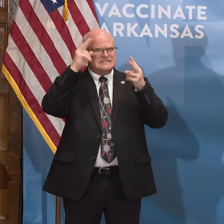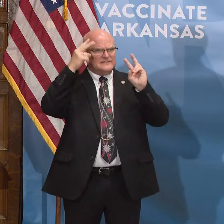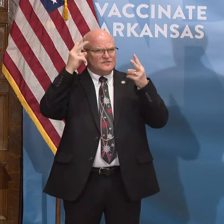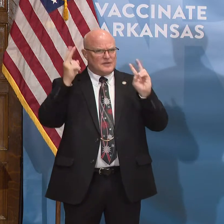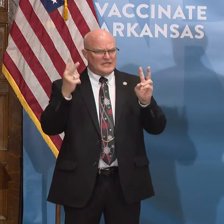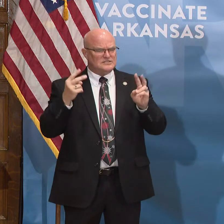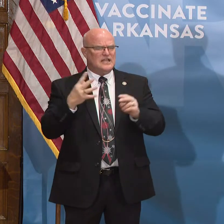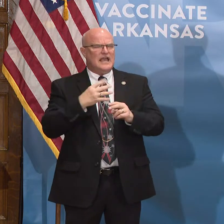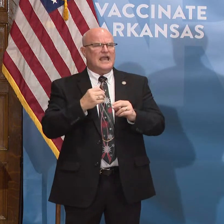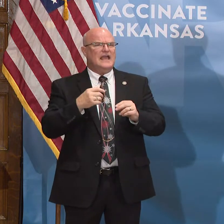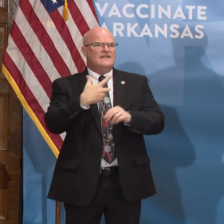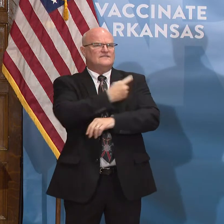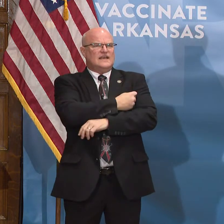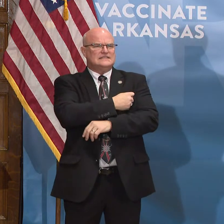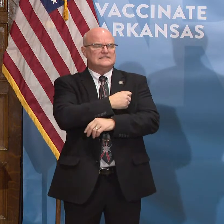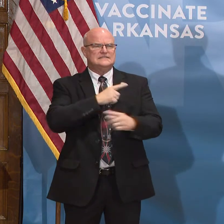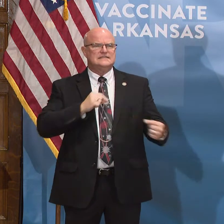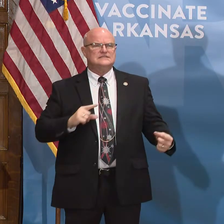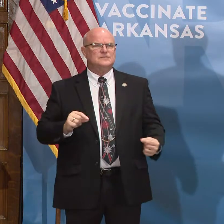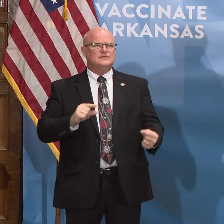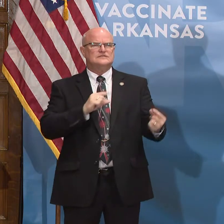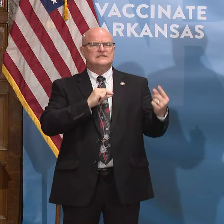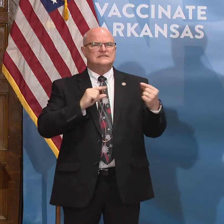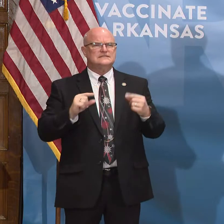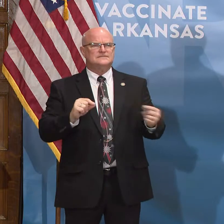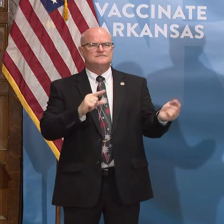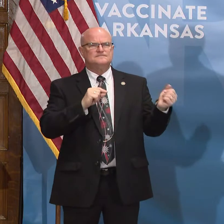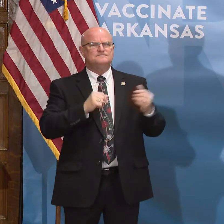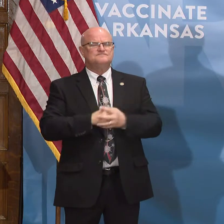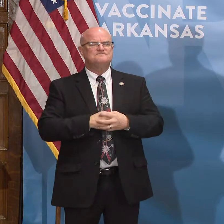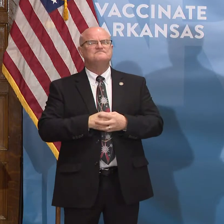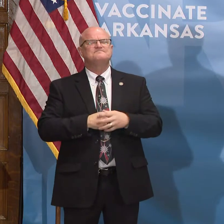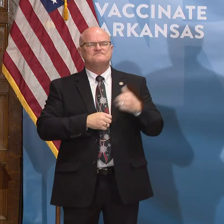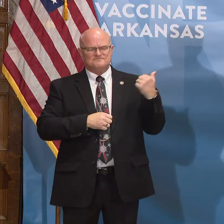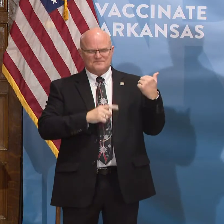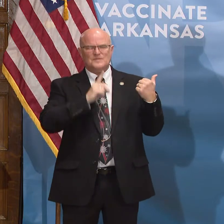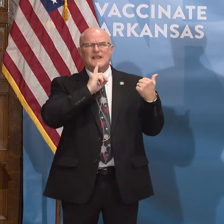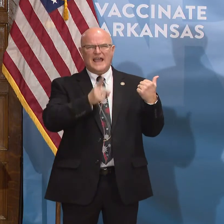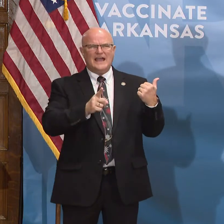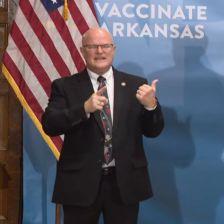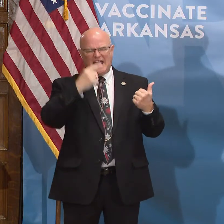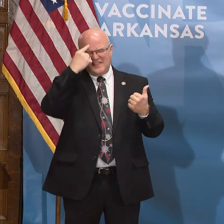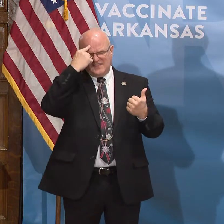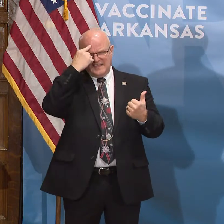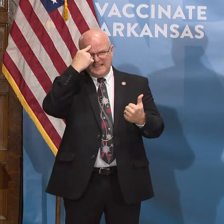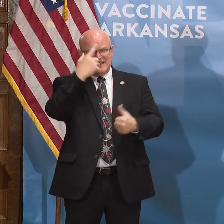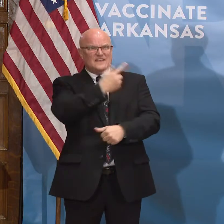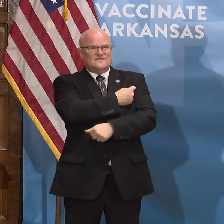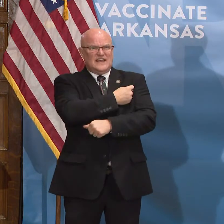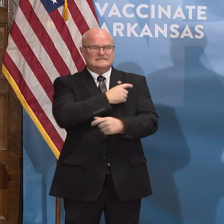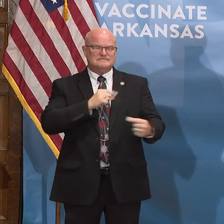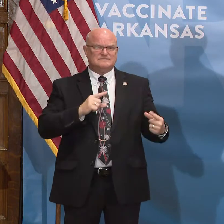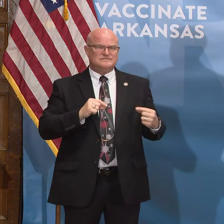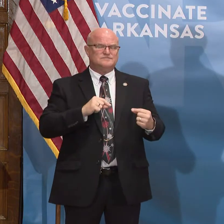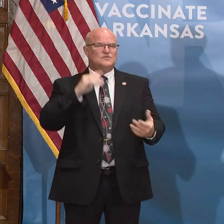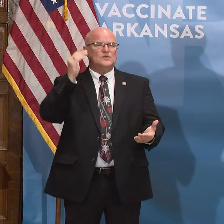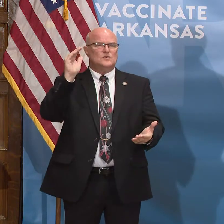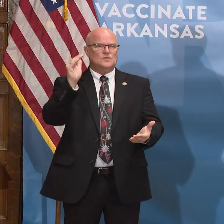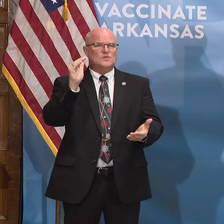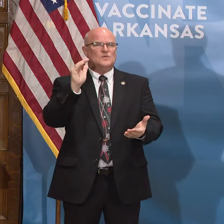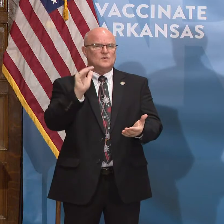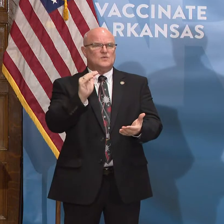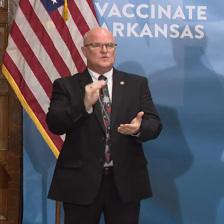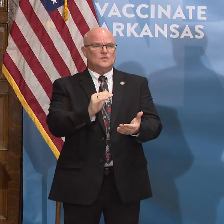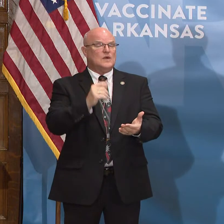misinformation and even vaccine conspiracies? I actually think that's diminished somewhat. I noted